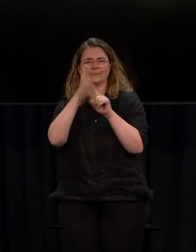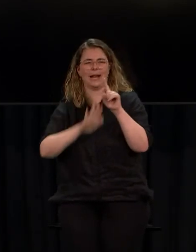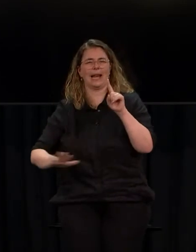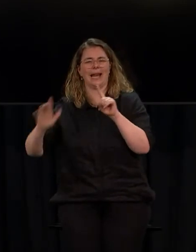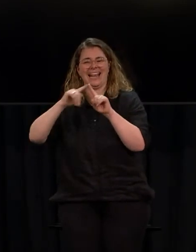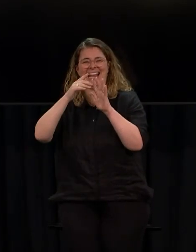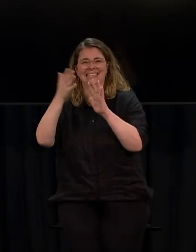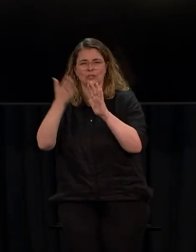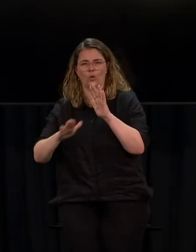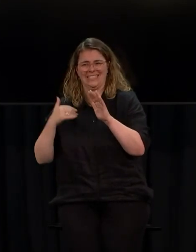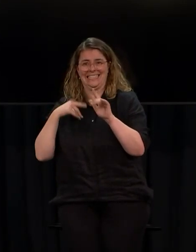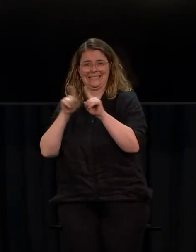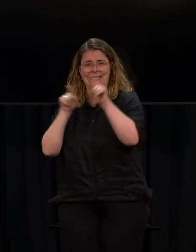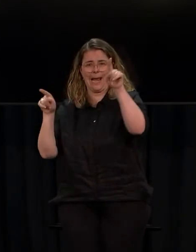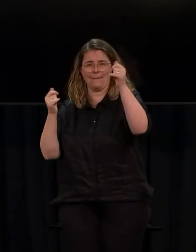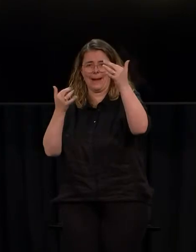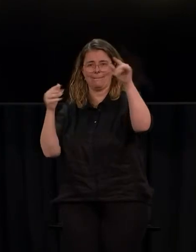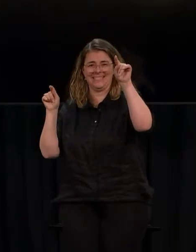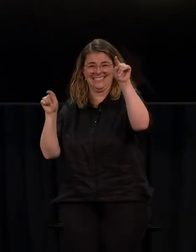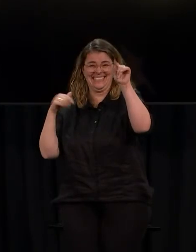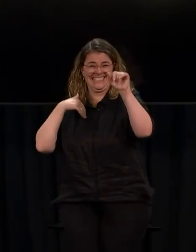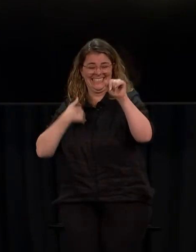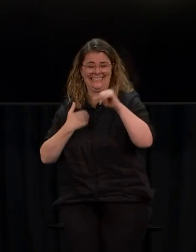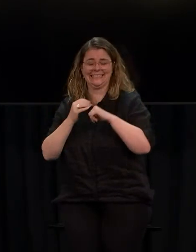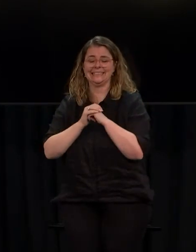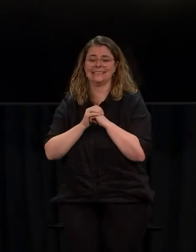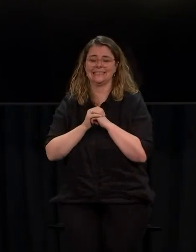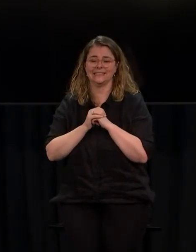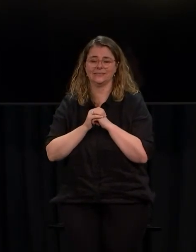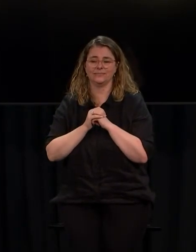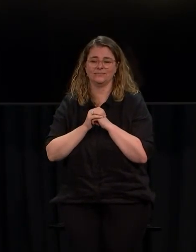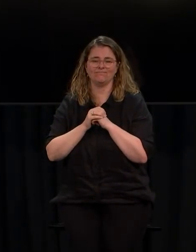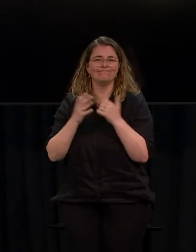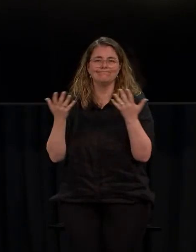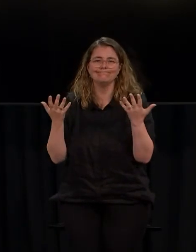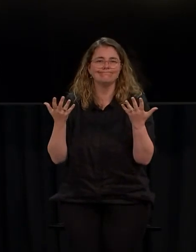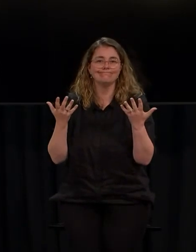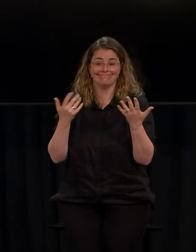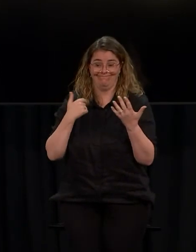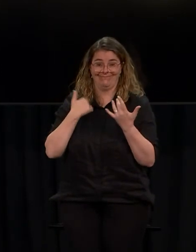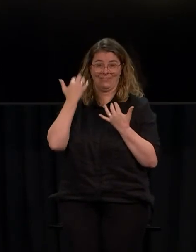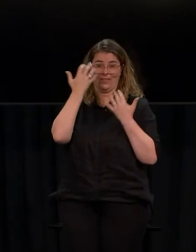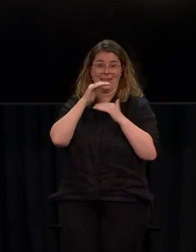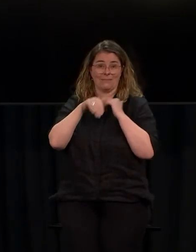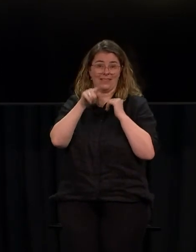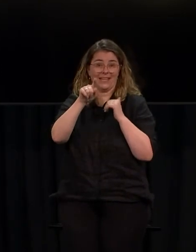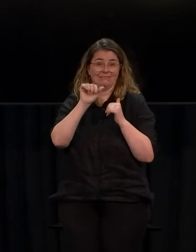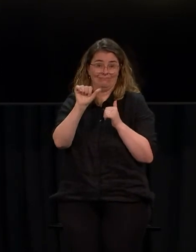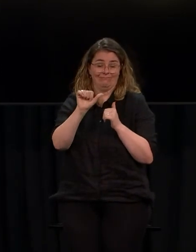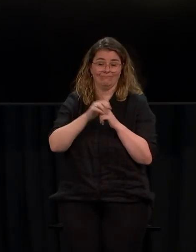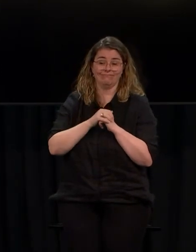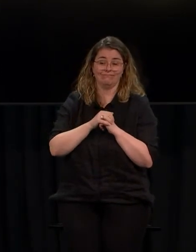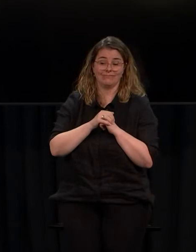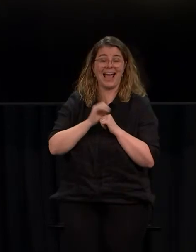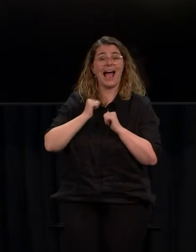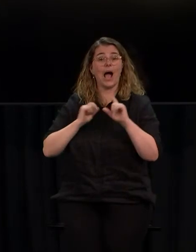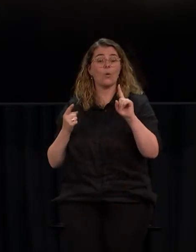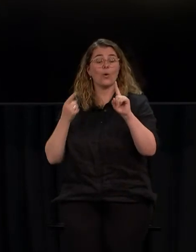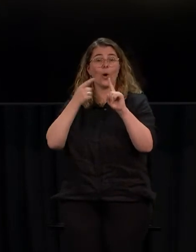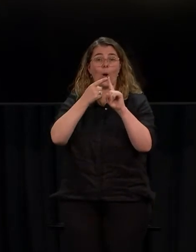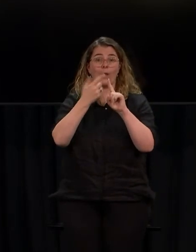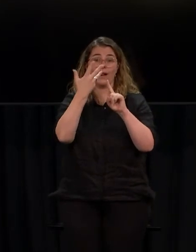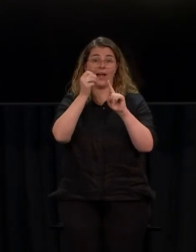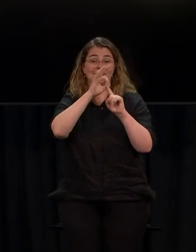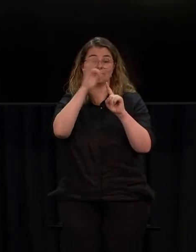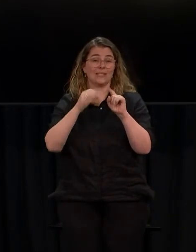higher, relatively speaking, for them. So, these are all things that we will think about, but the reason we set that goal is because it is